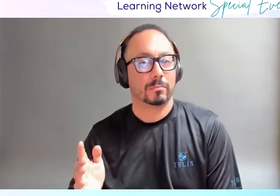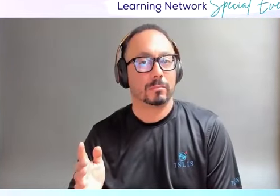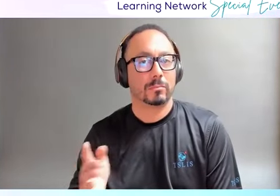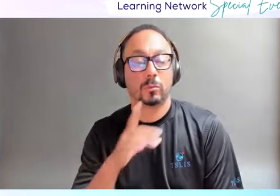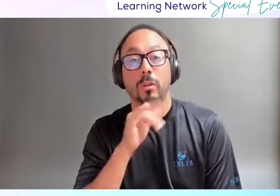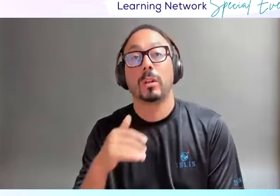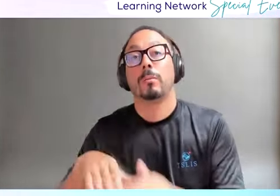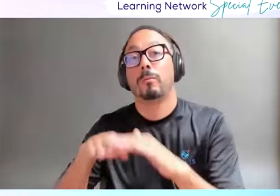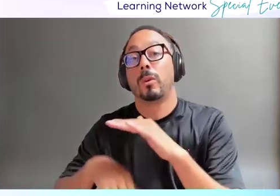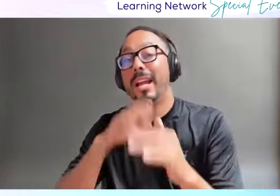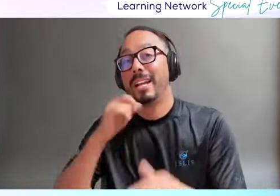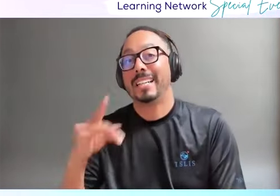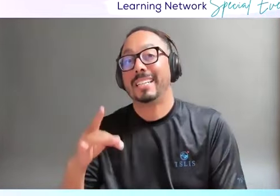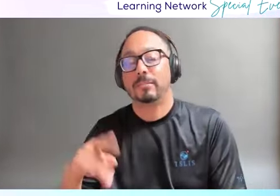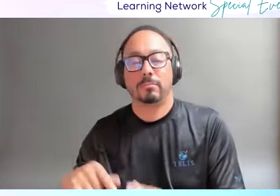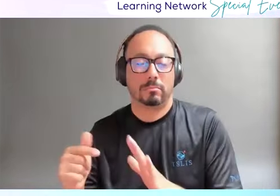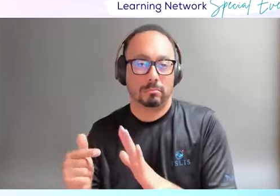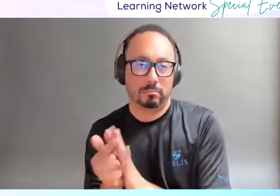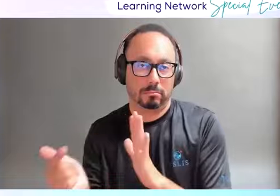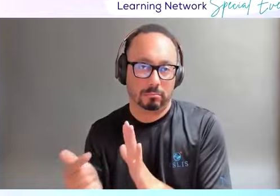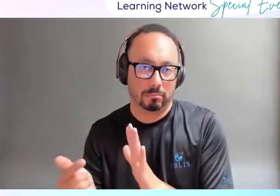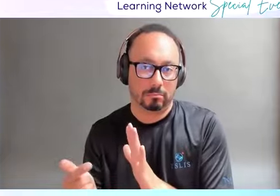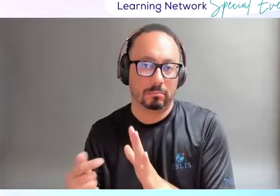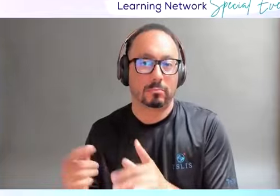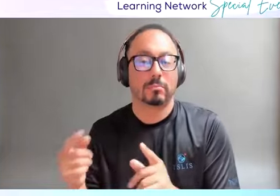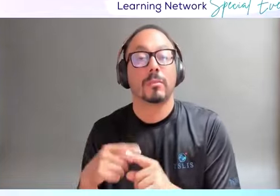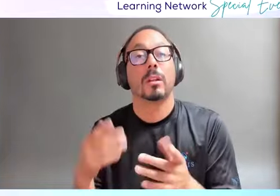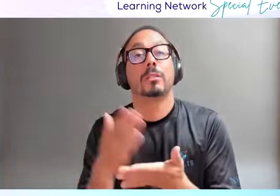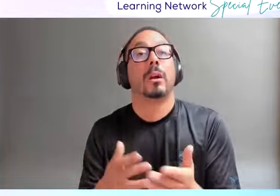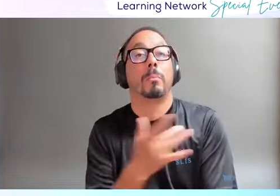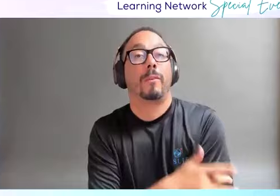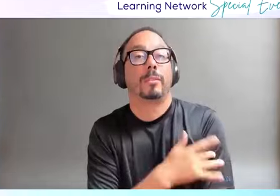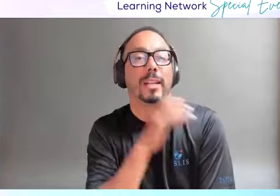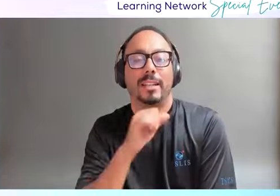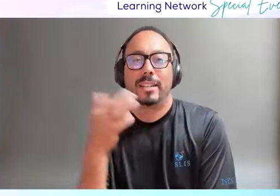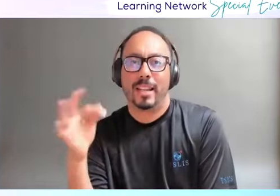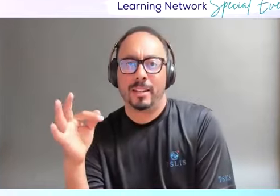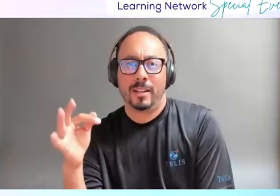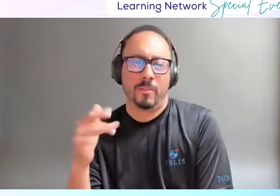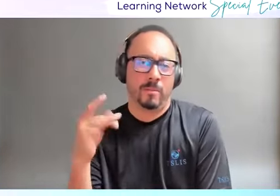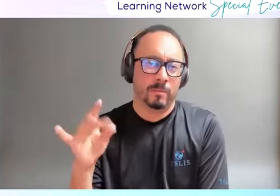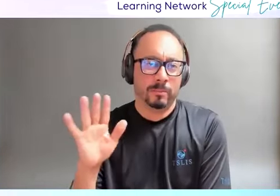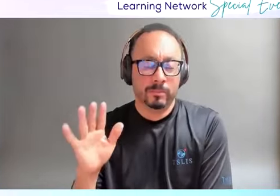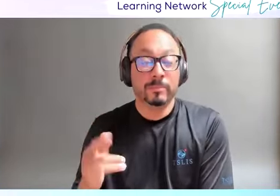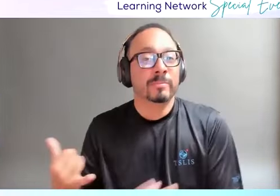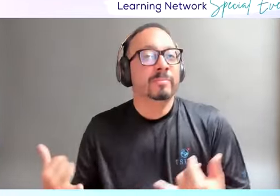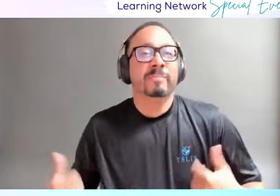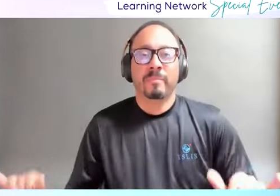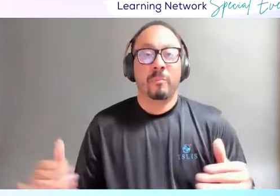under 18 in Canada, and in some provinces 19, but it is used by youth.